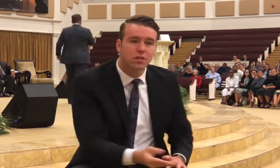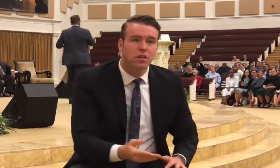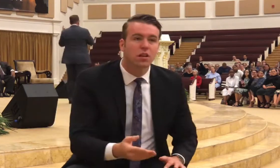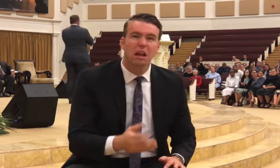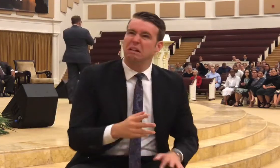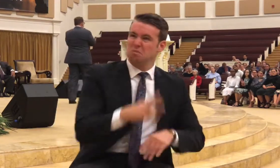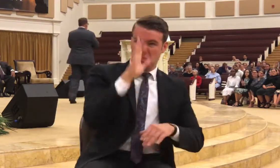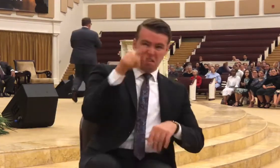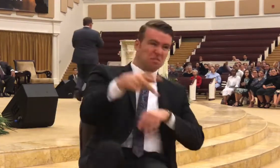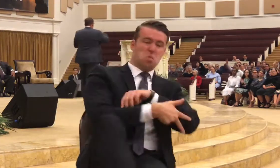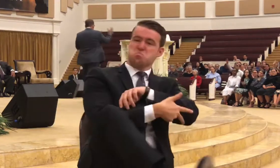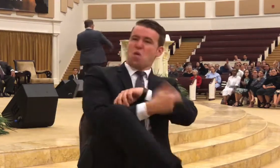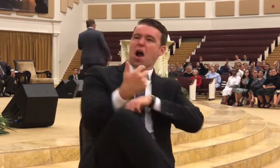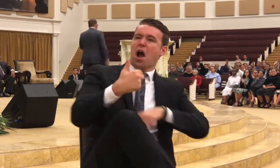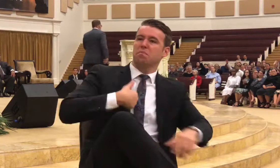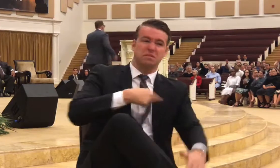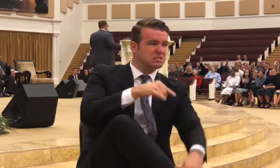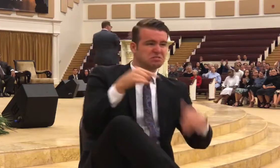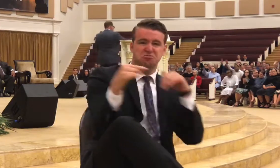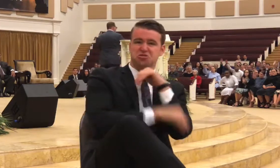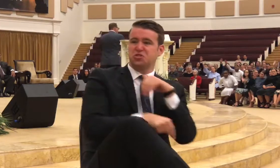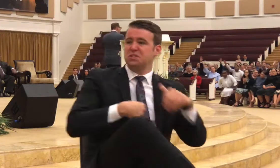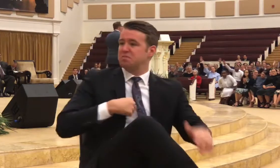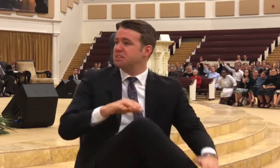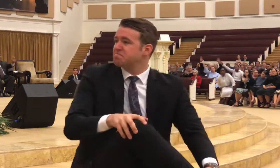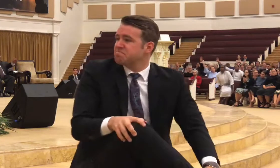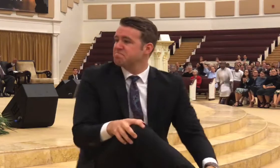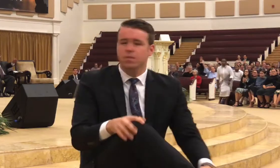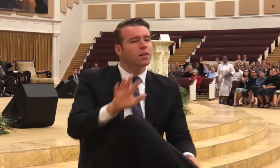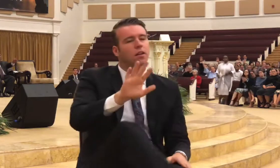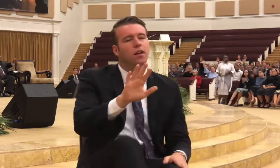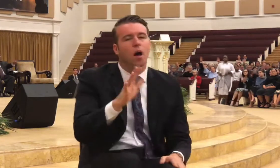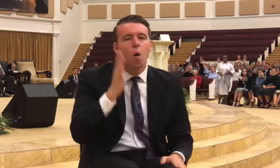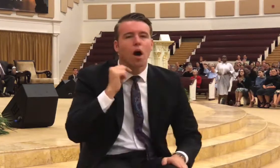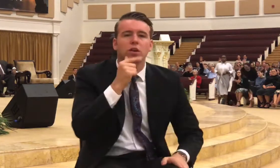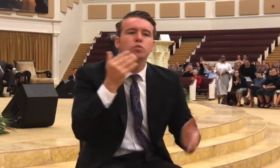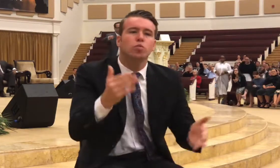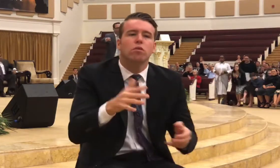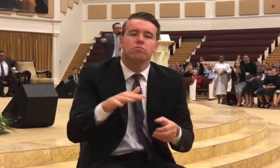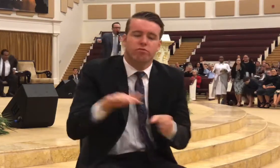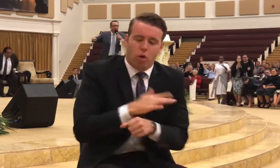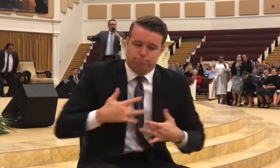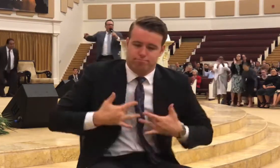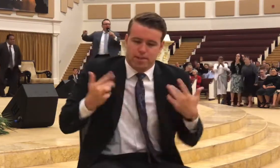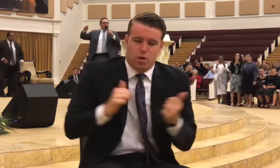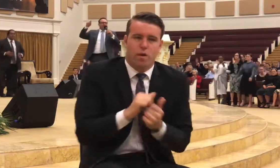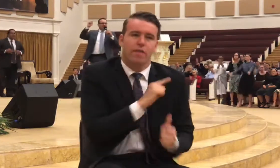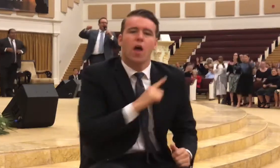Cheated you and talked about you and abused you. Why don't you just delight yourself?